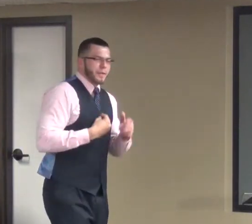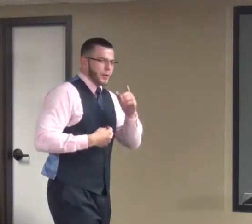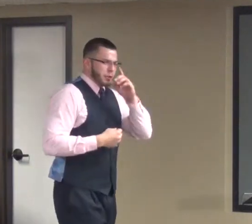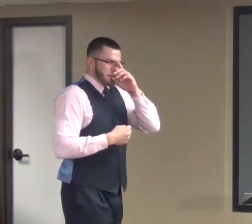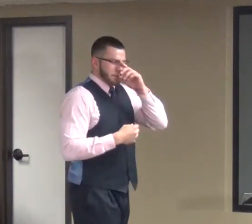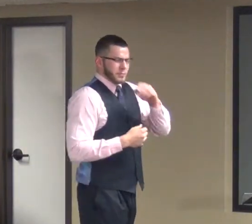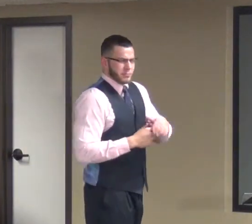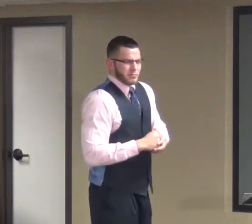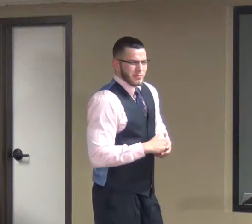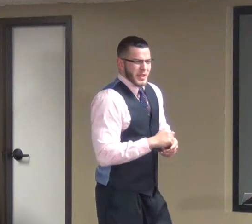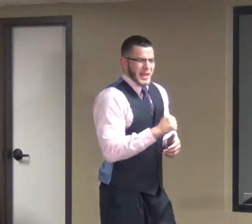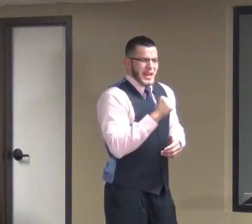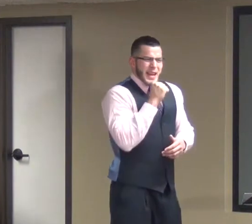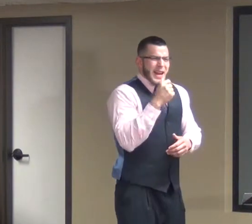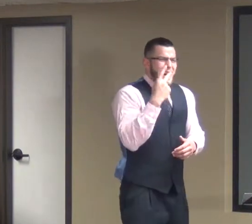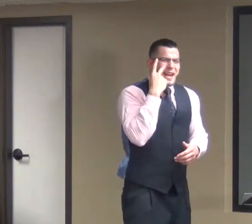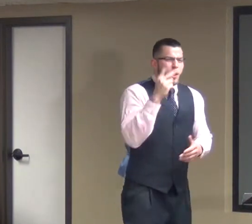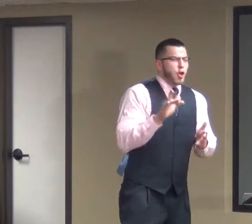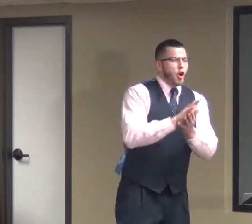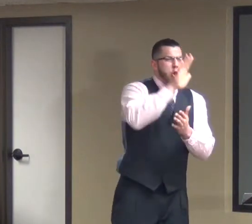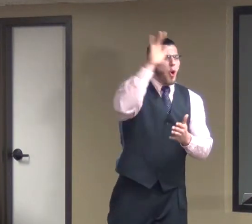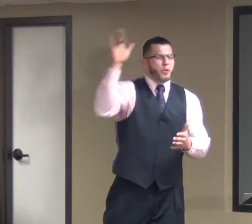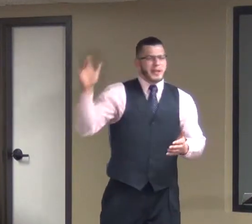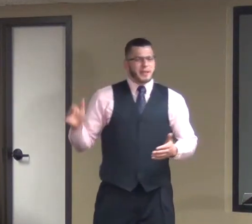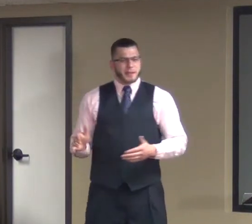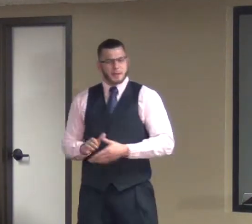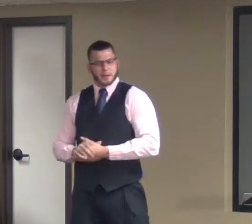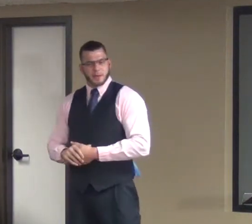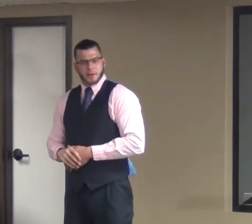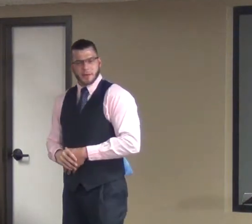beautiful. He didn't look glorious.